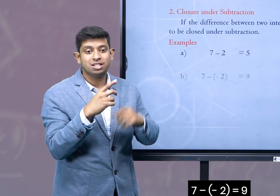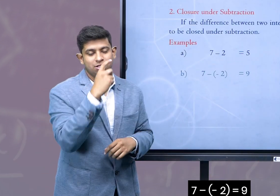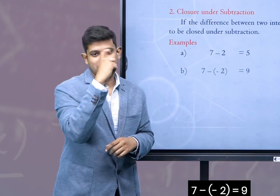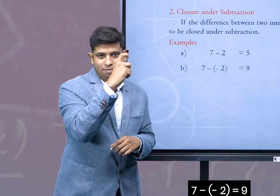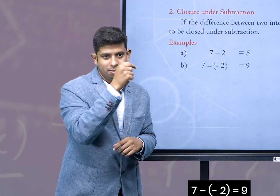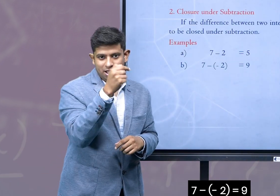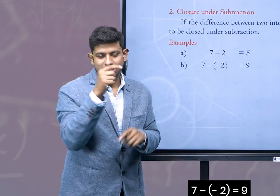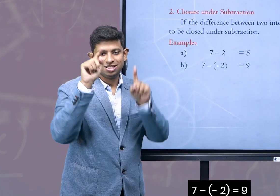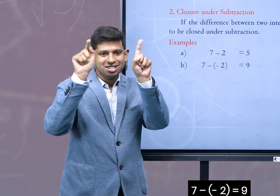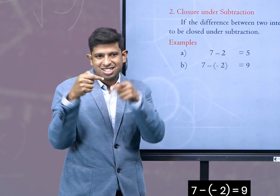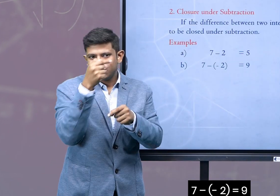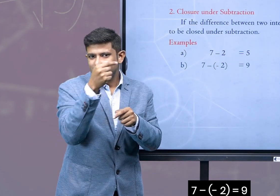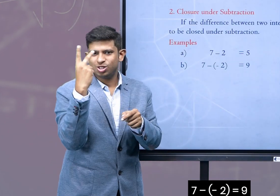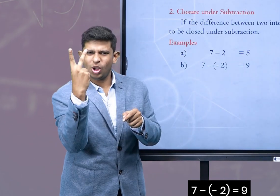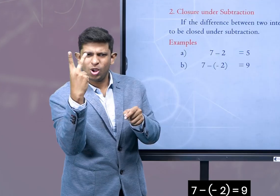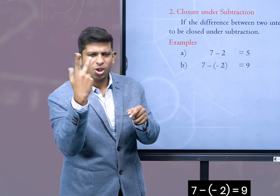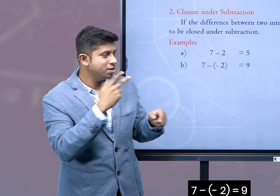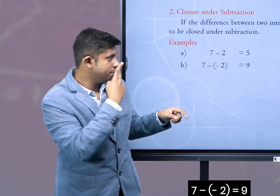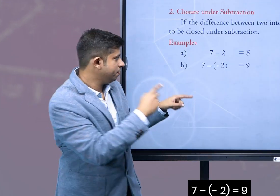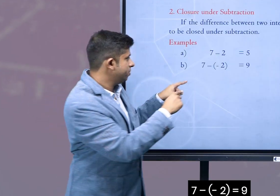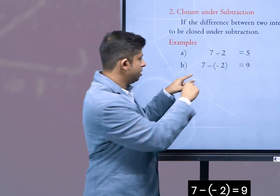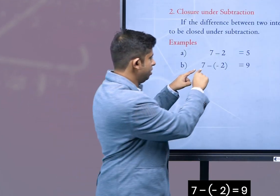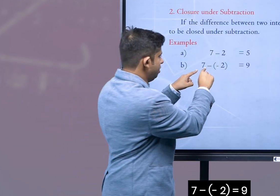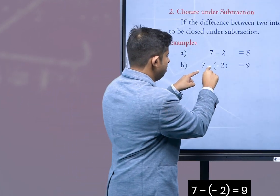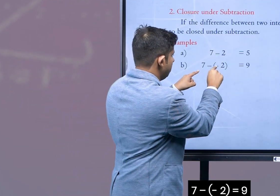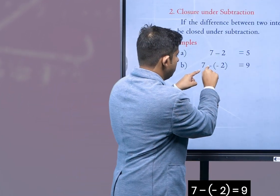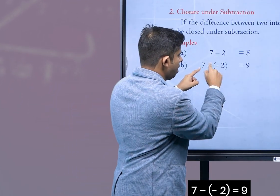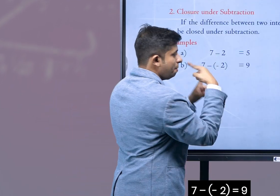7 minus of minus 2 is equal to 9.